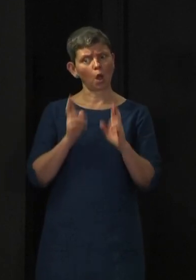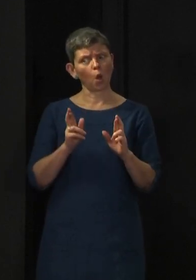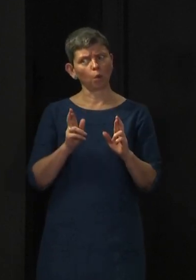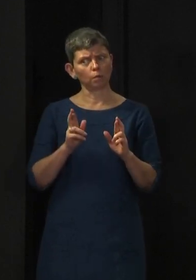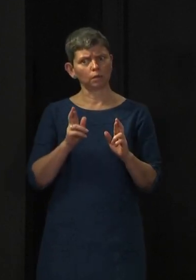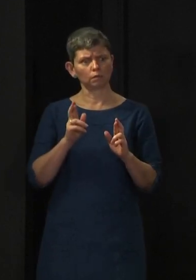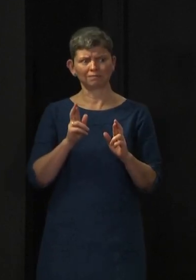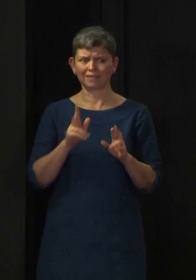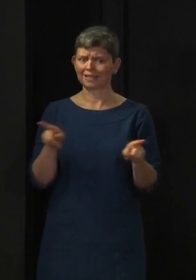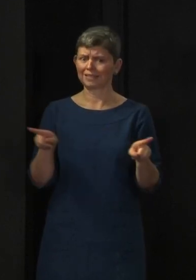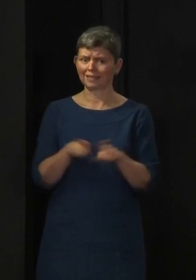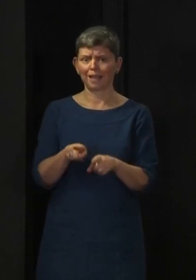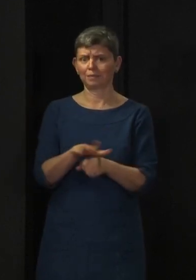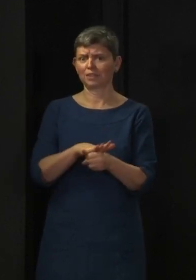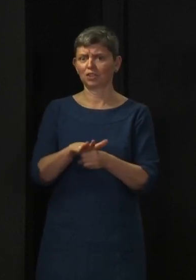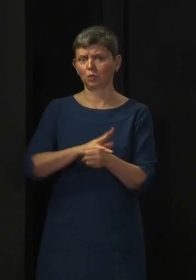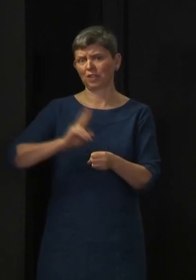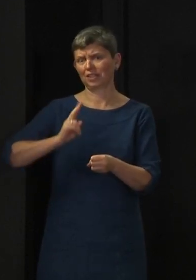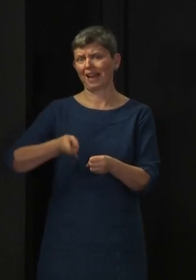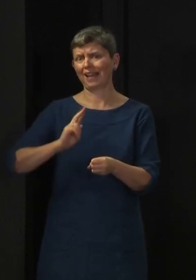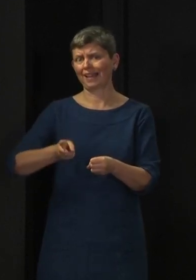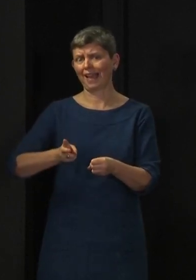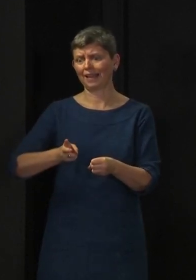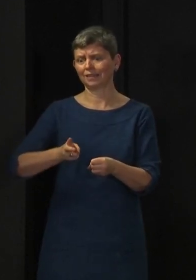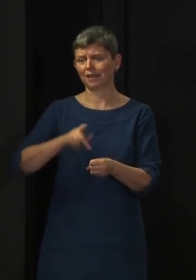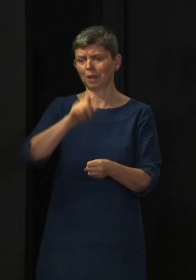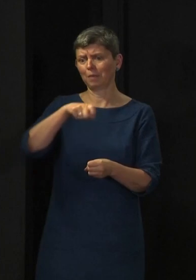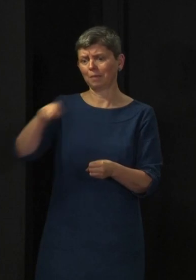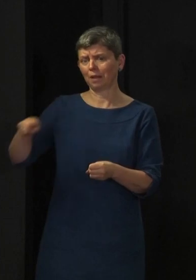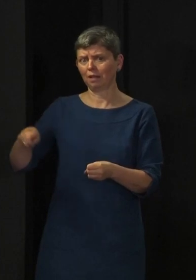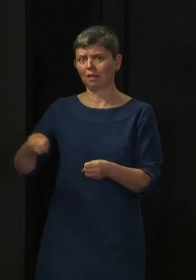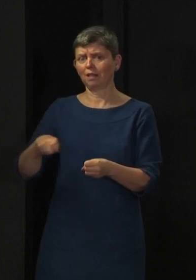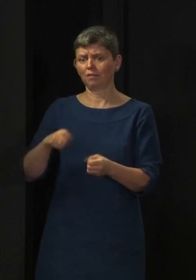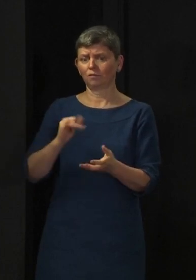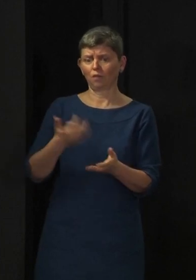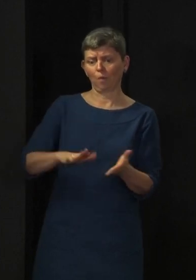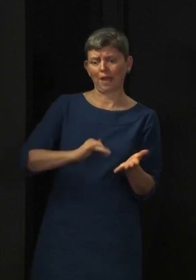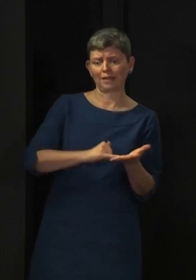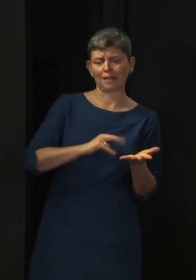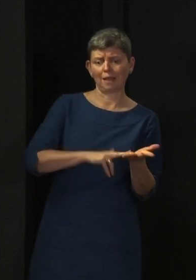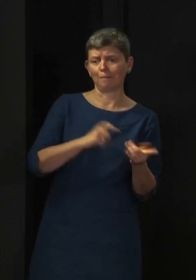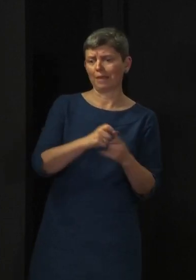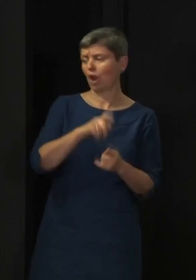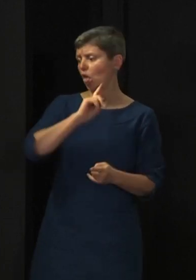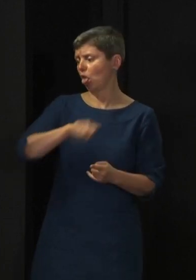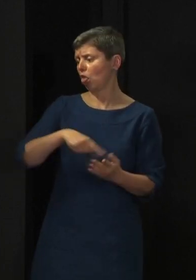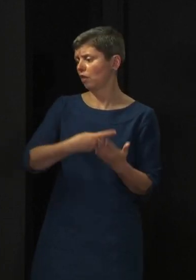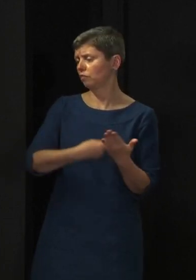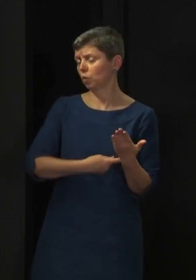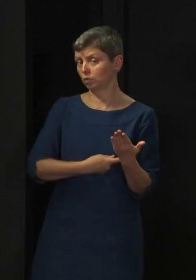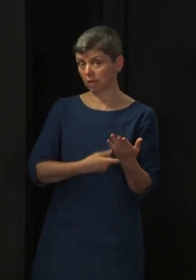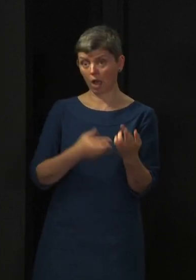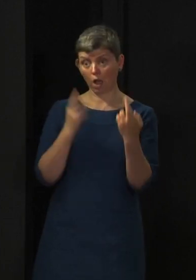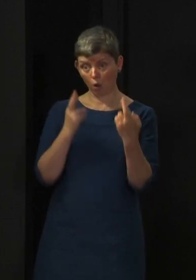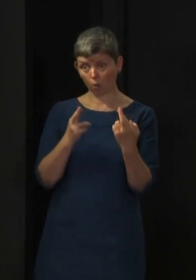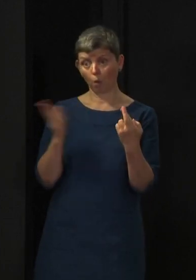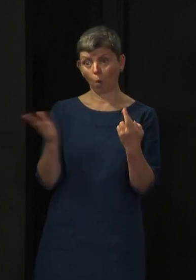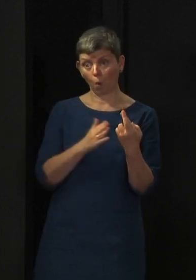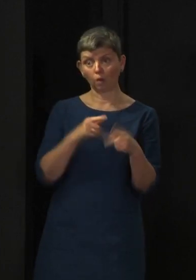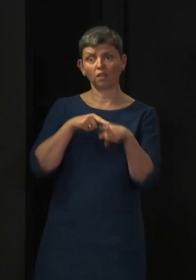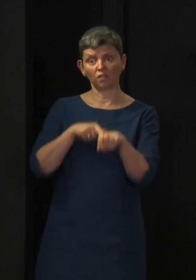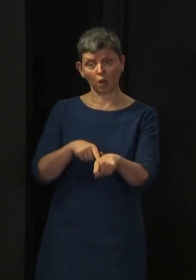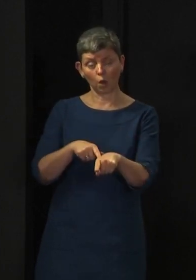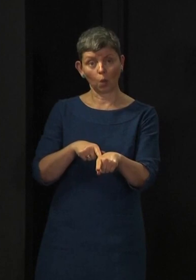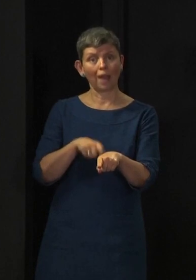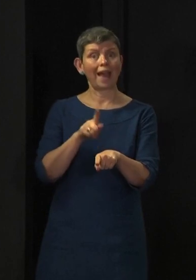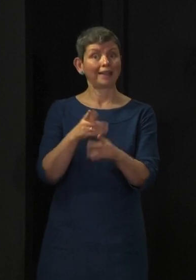SNP MPs and MSPs breaching the rules. I would hope that everybody was sticking to them, and particularly now will